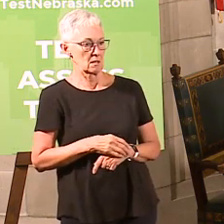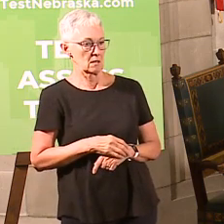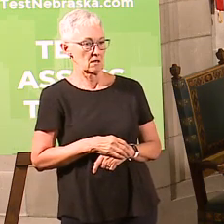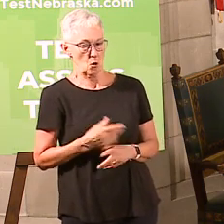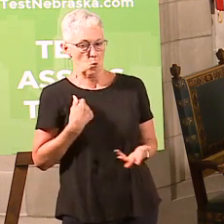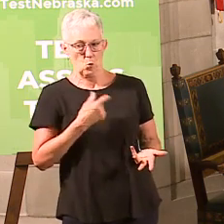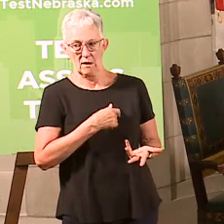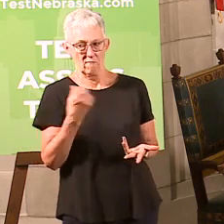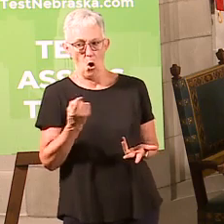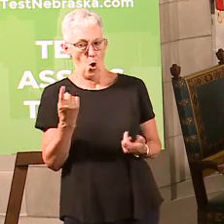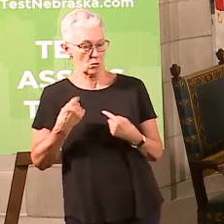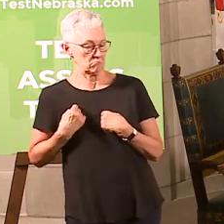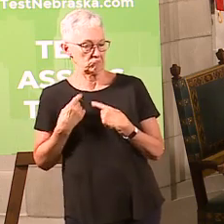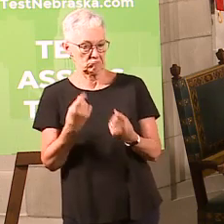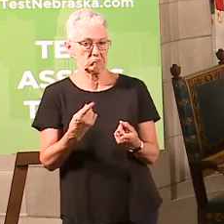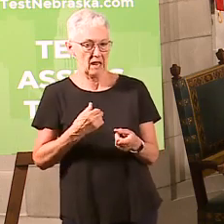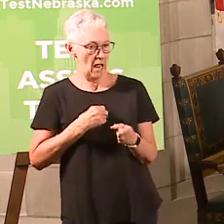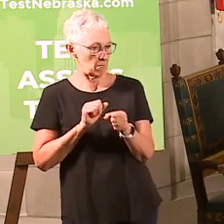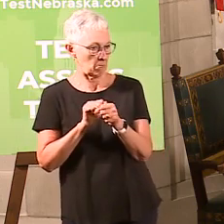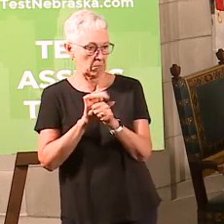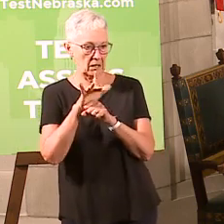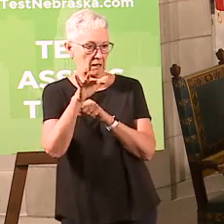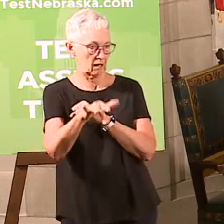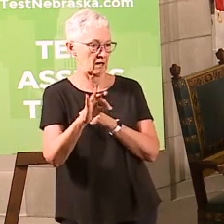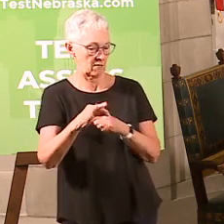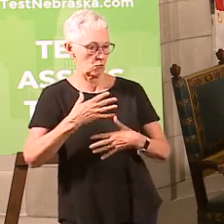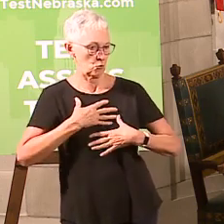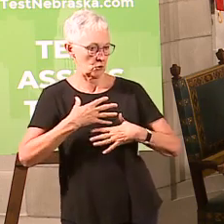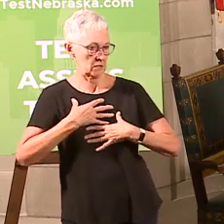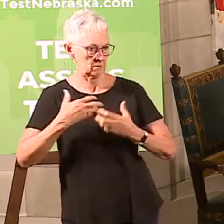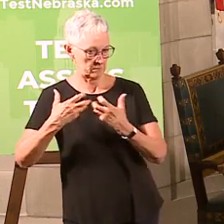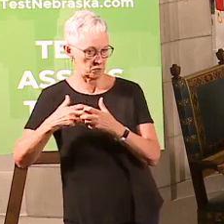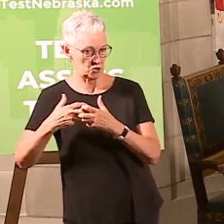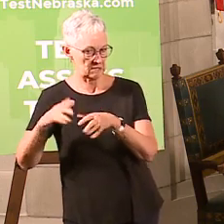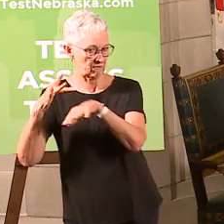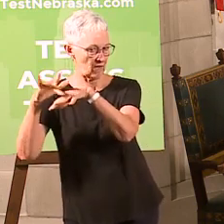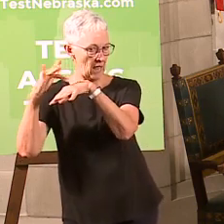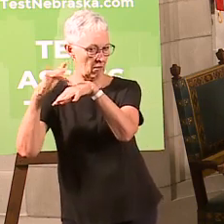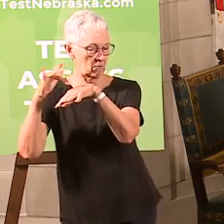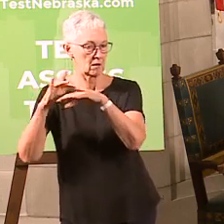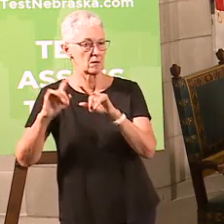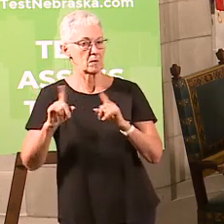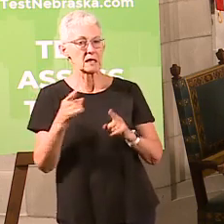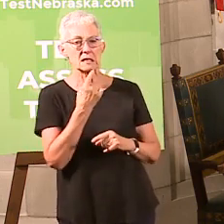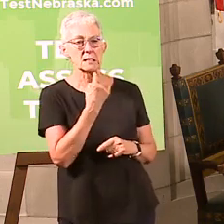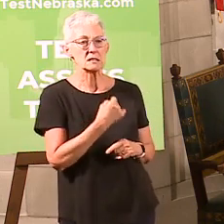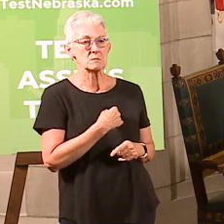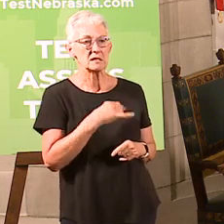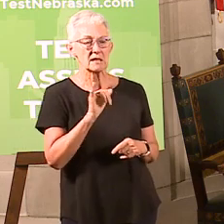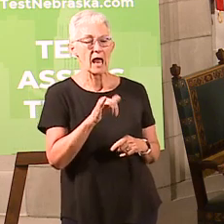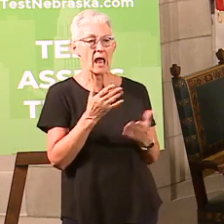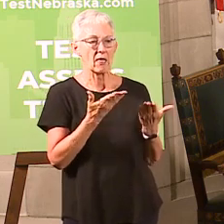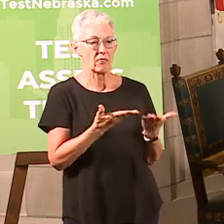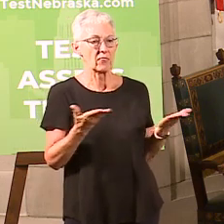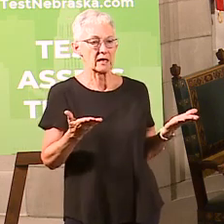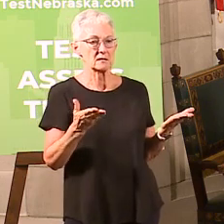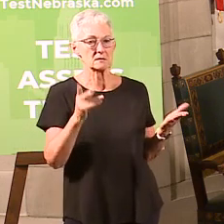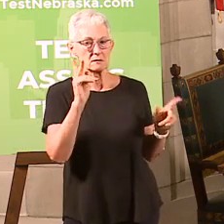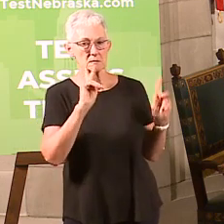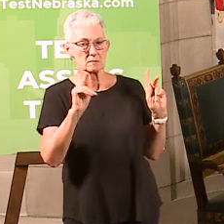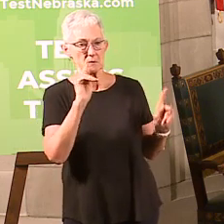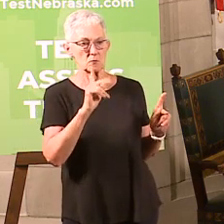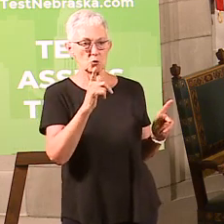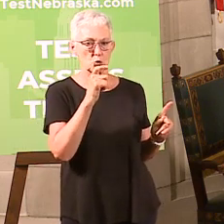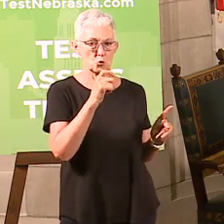far as number of ventilators available, but it just tells me that things are getting more stable as far as people really getting